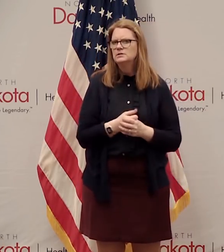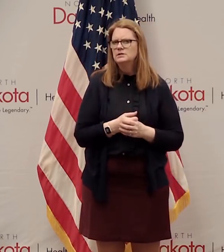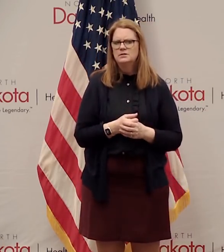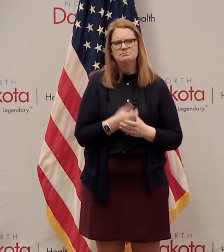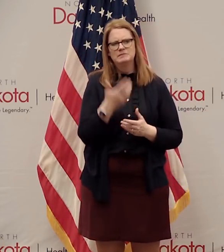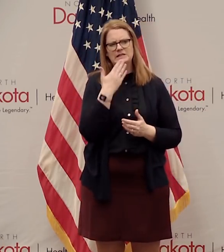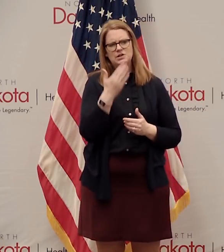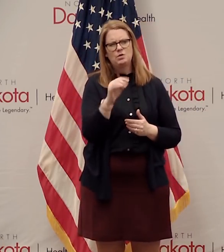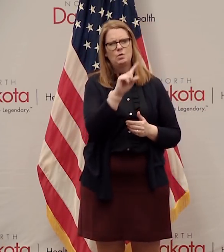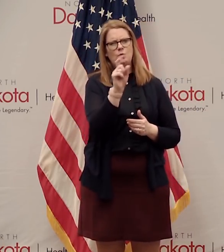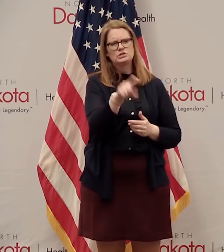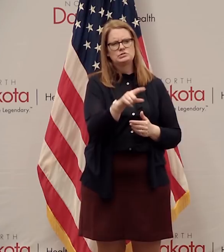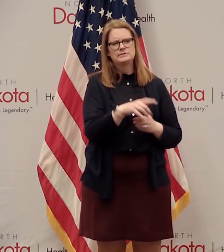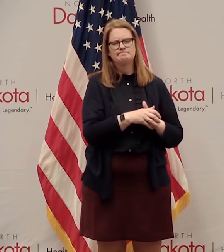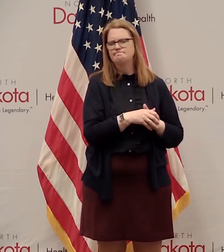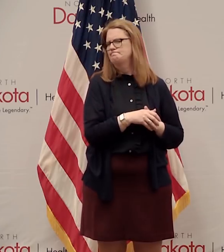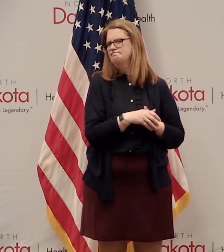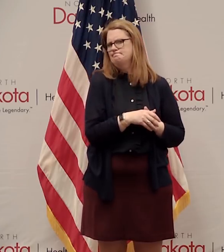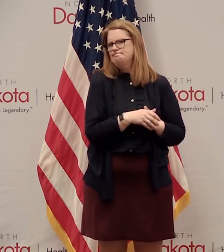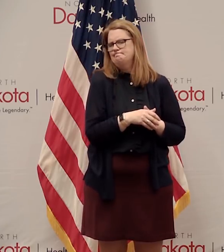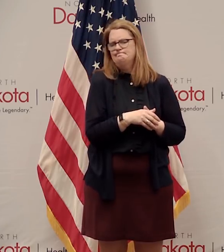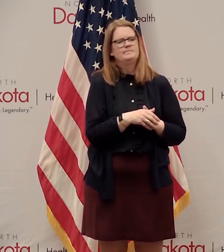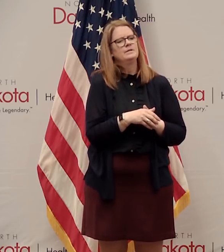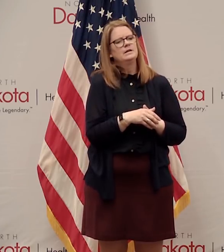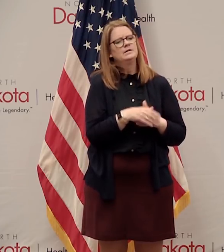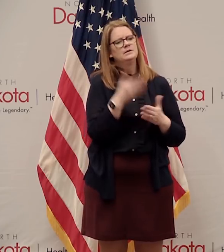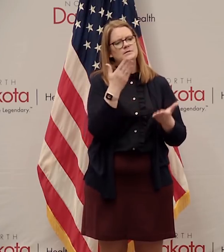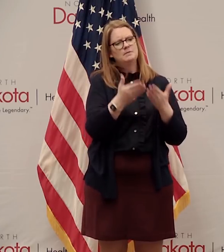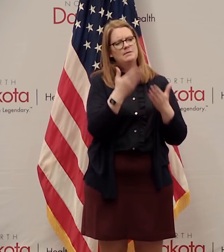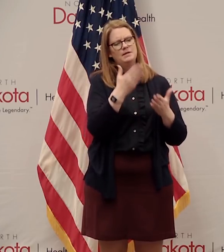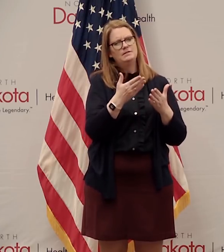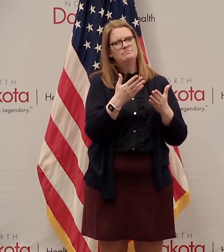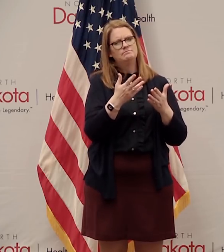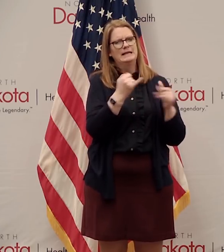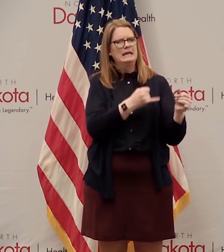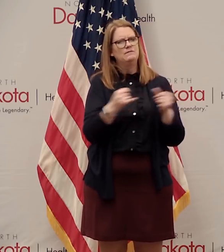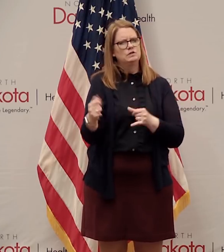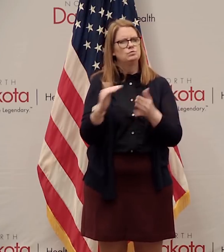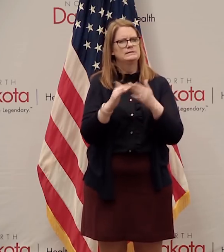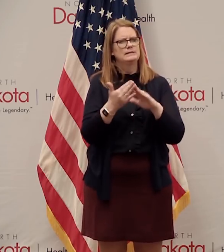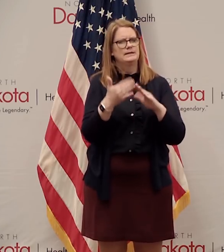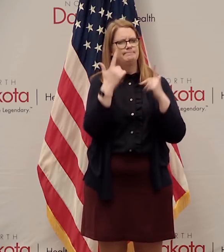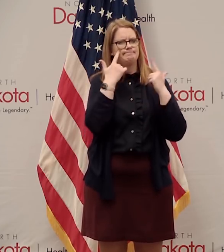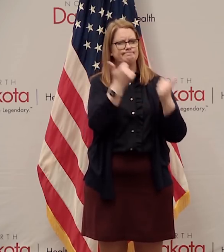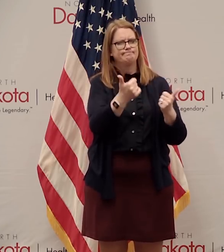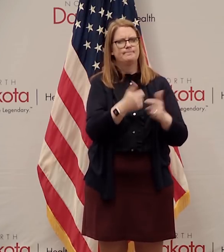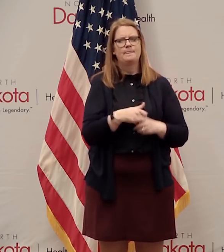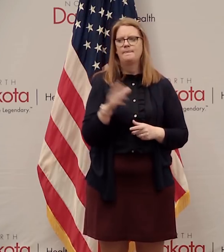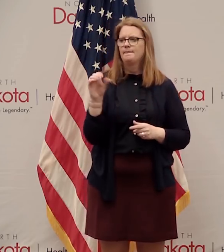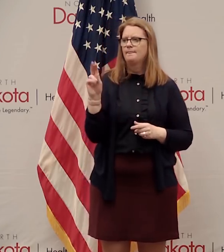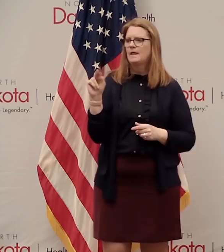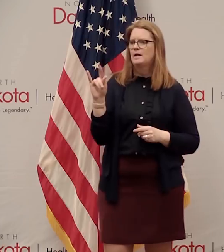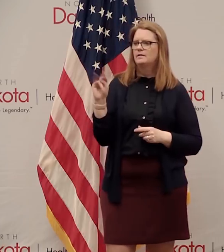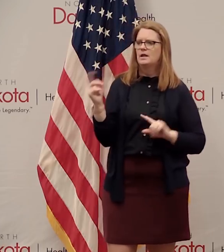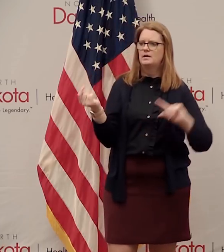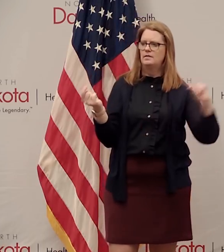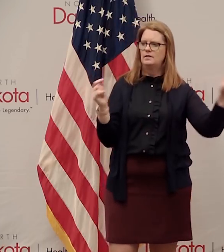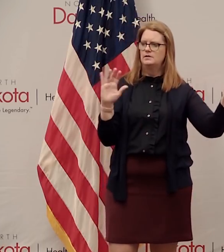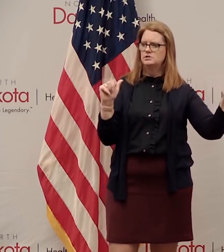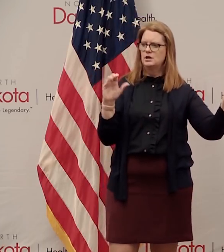good question. And I would guess in the end, that one may be a city by city decision. We'll go online and then back to